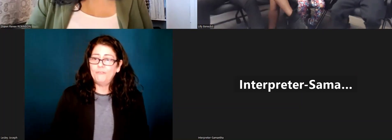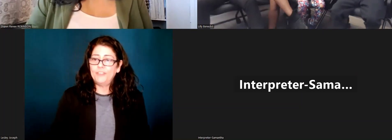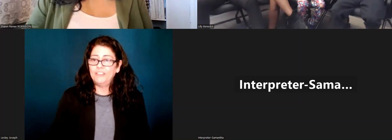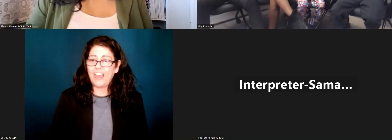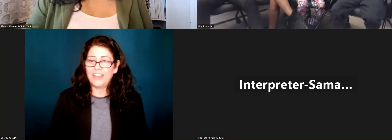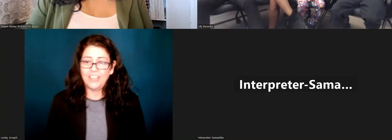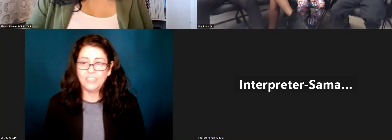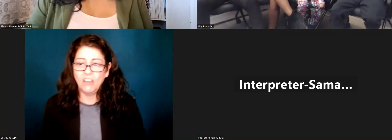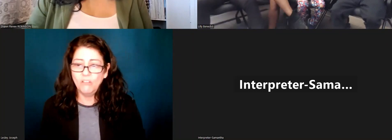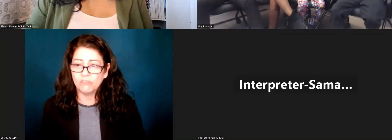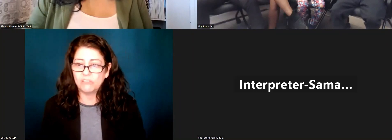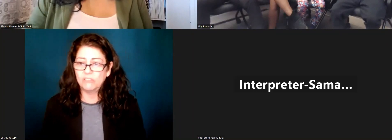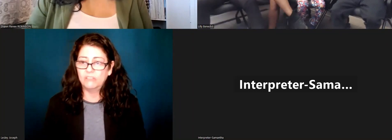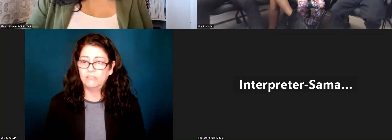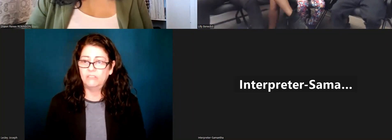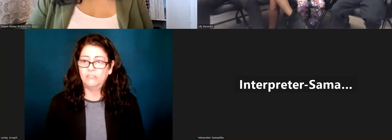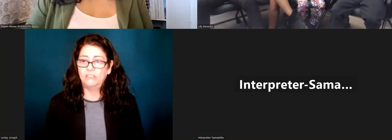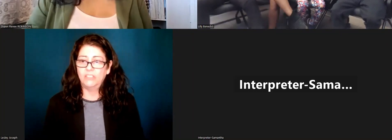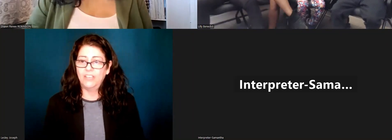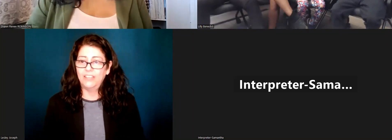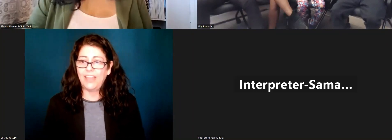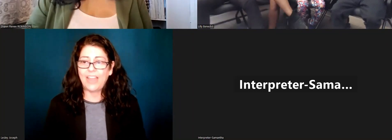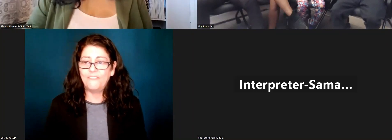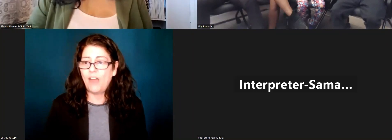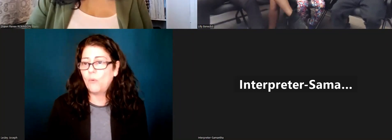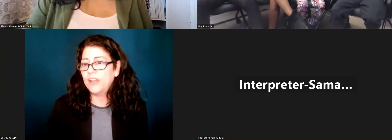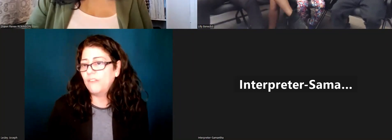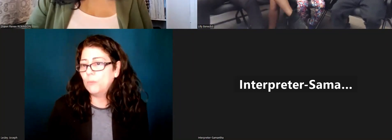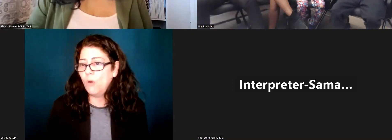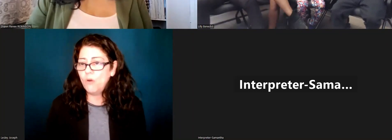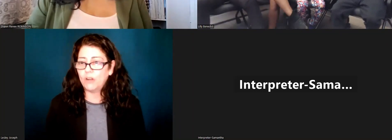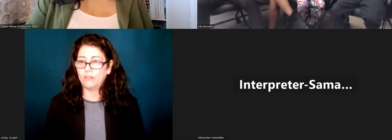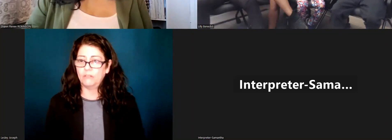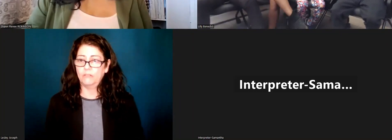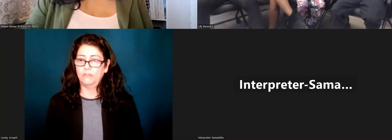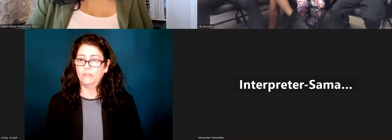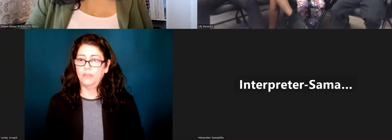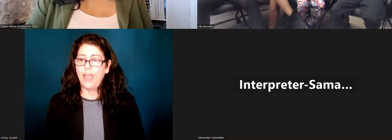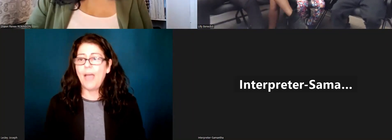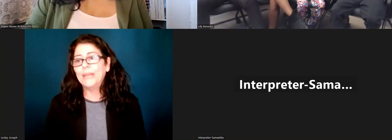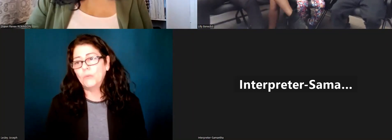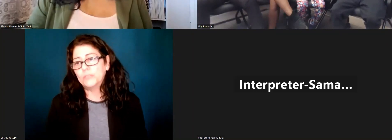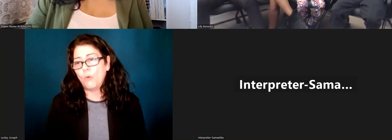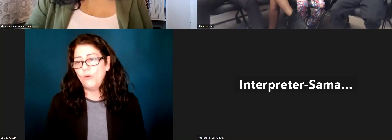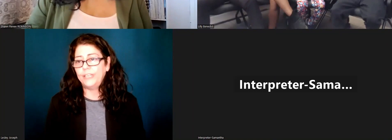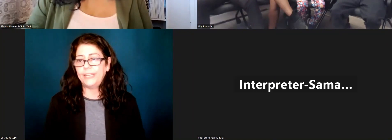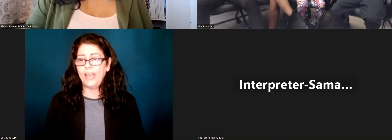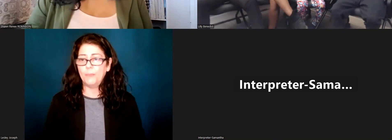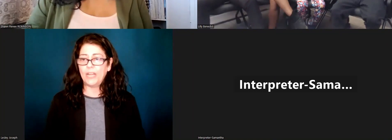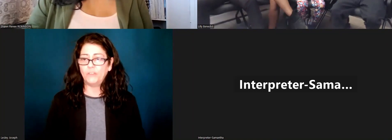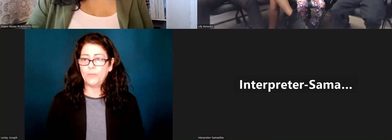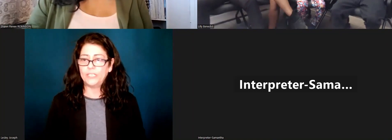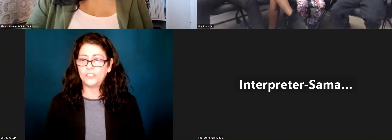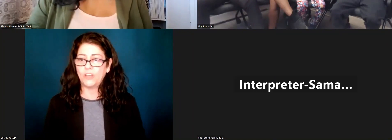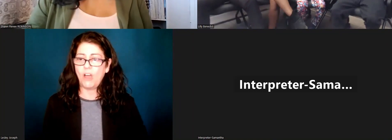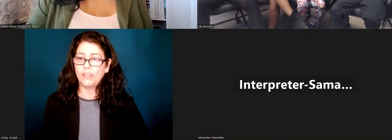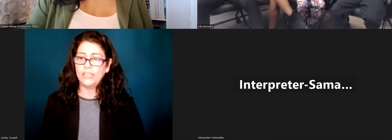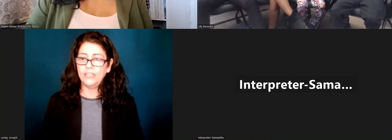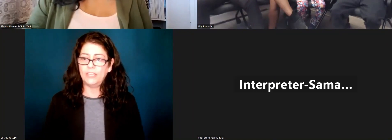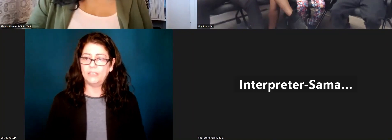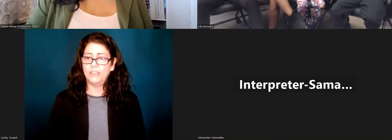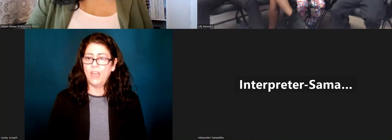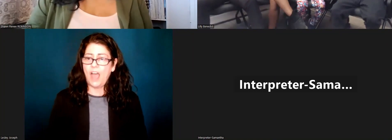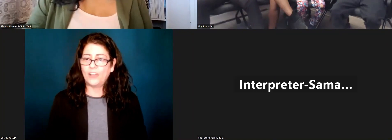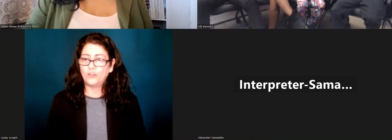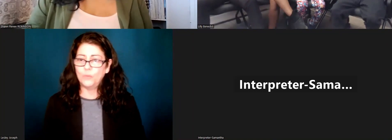So I feel kind of like a ghost, like if I were never born. I mean, I was born, yeah, but everybody's